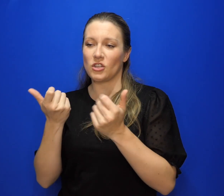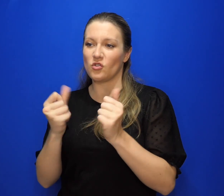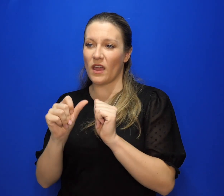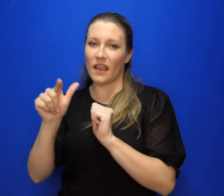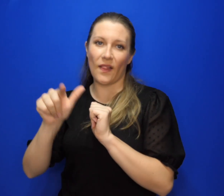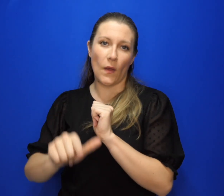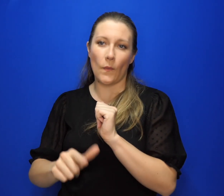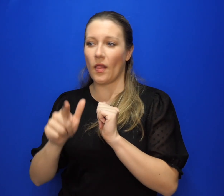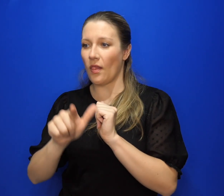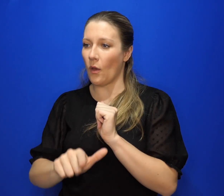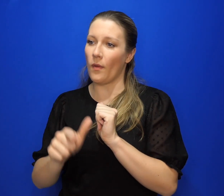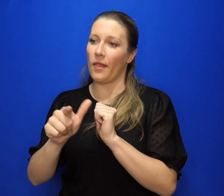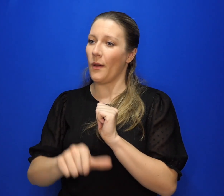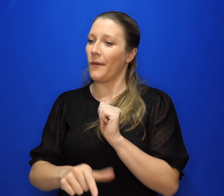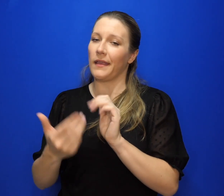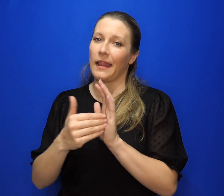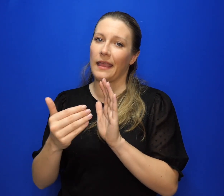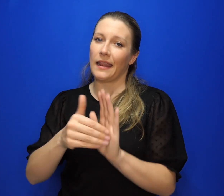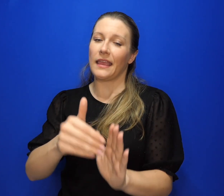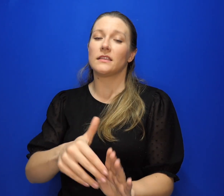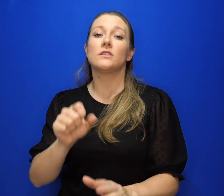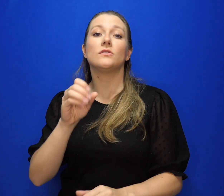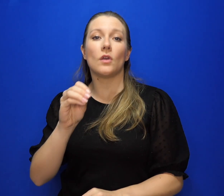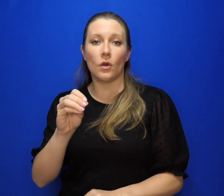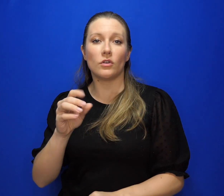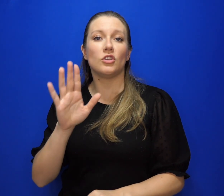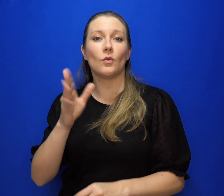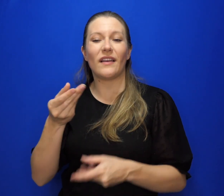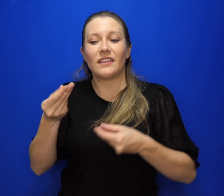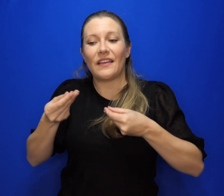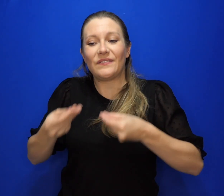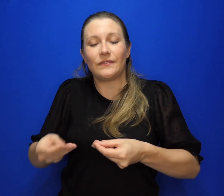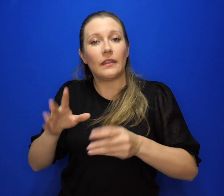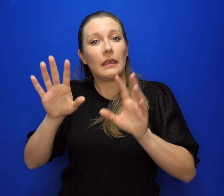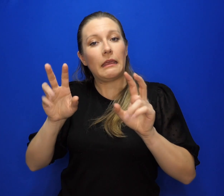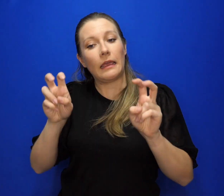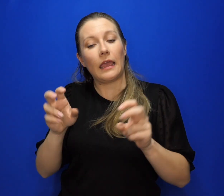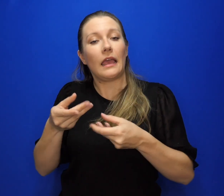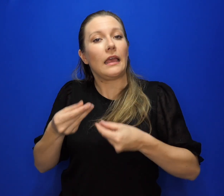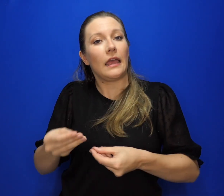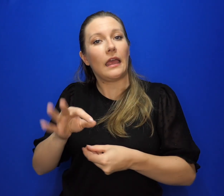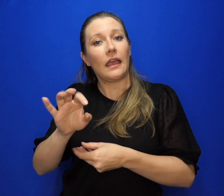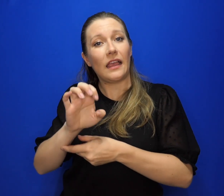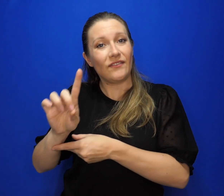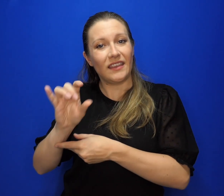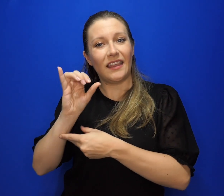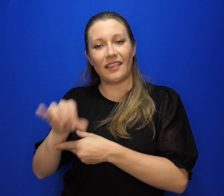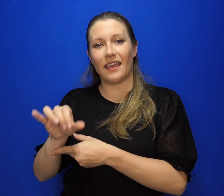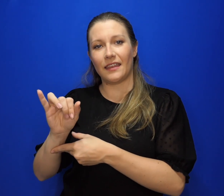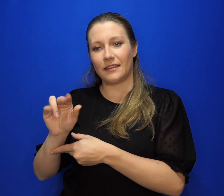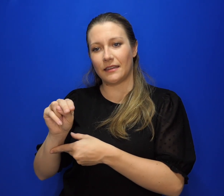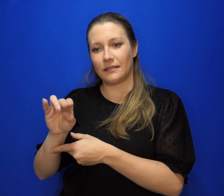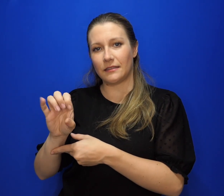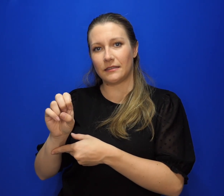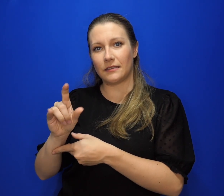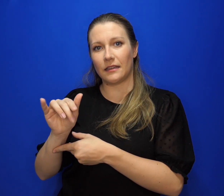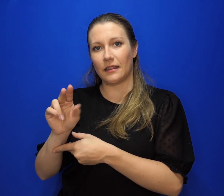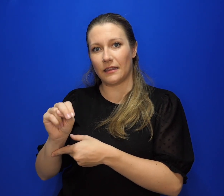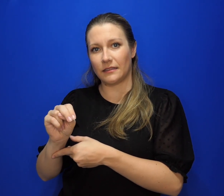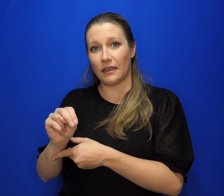low. So you're basically going to have to feed that insulin until it's out or until it starts to wane. And the newer ones don't wane the way the